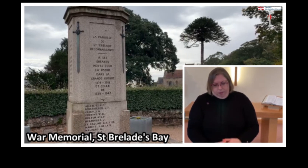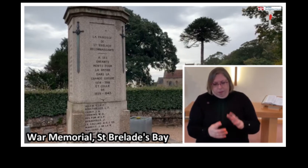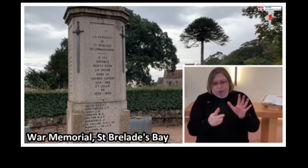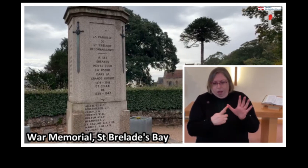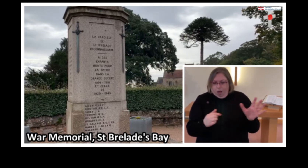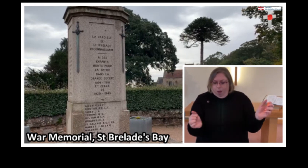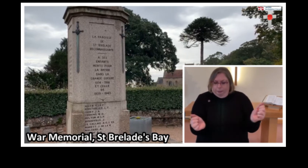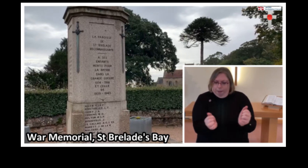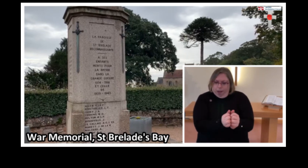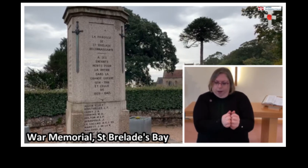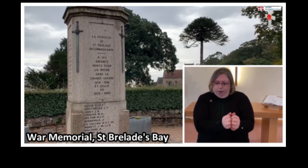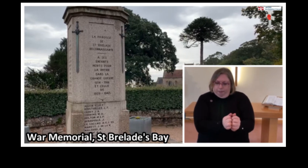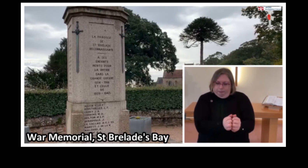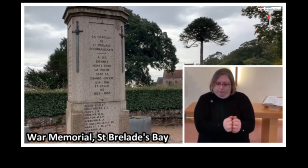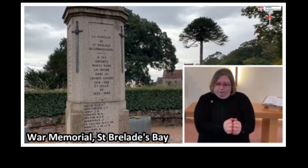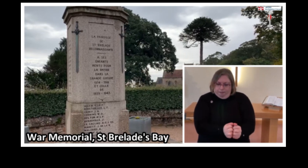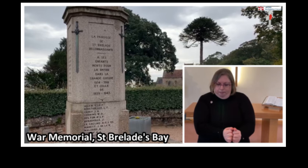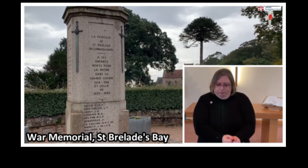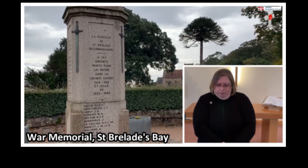Amen.